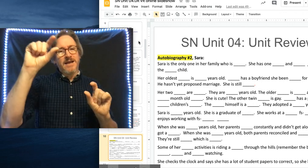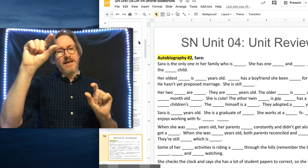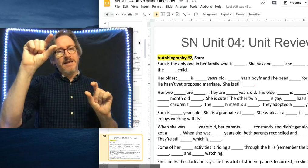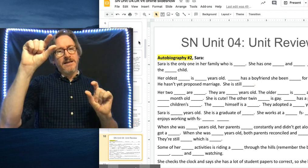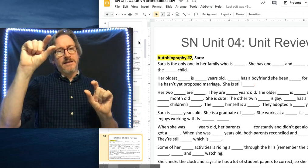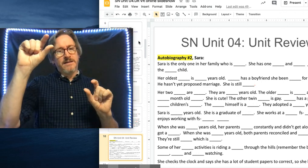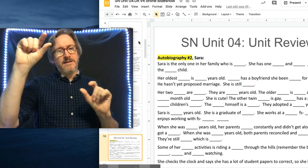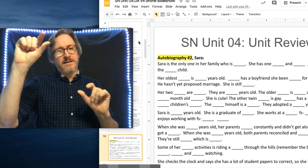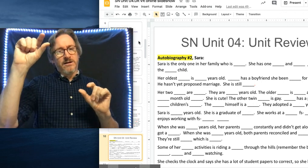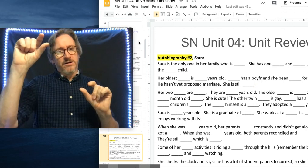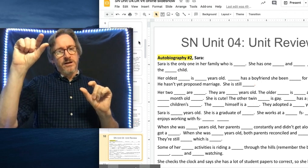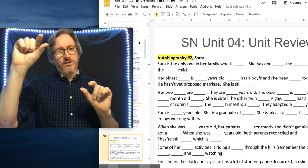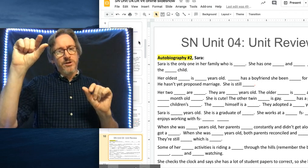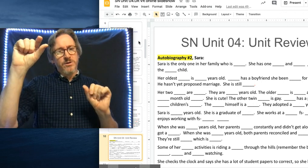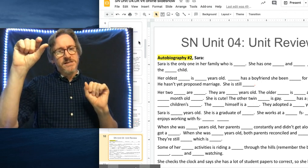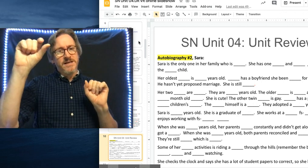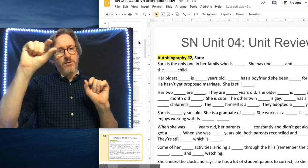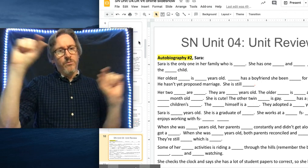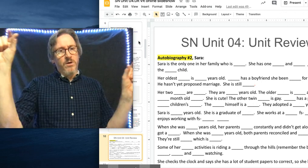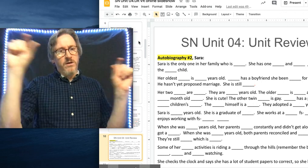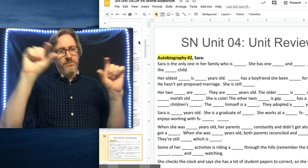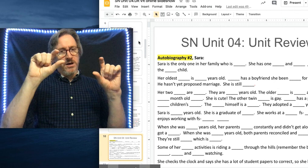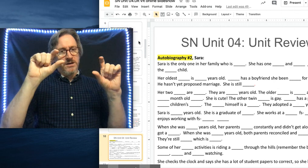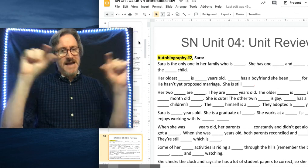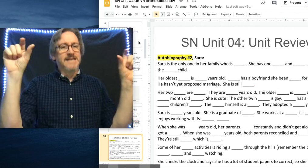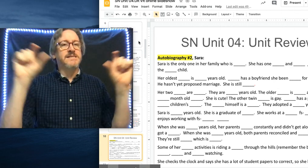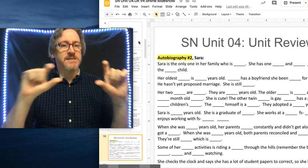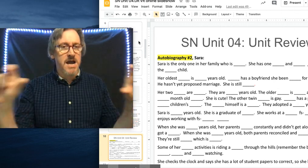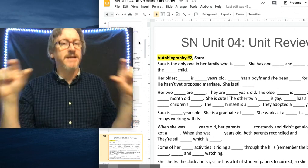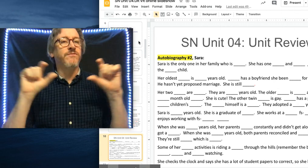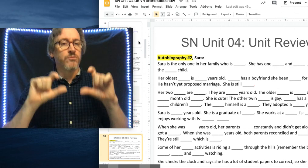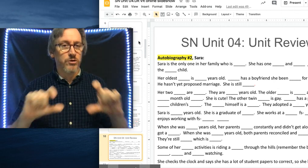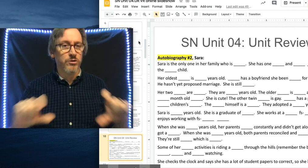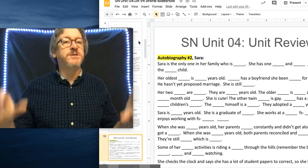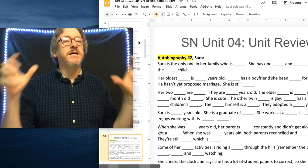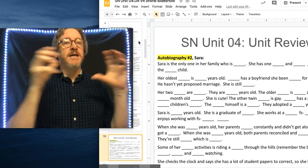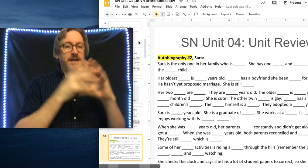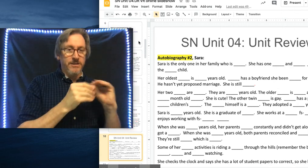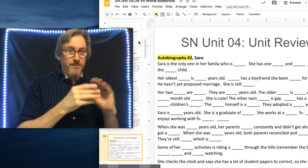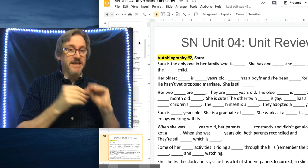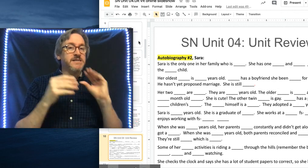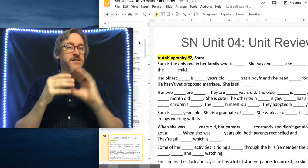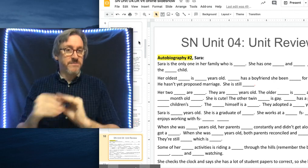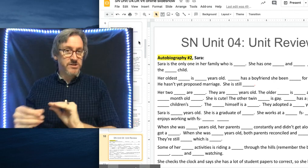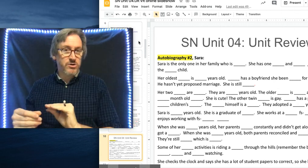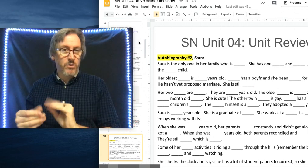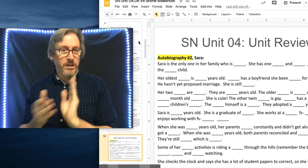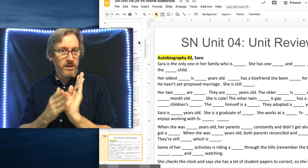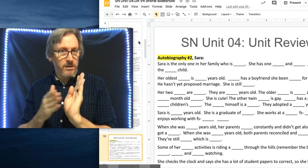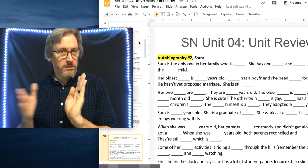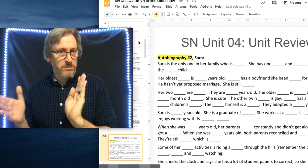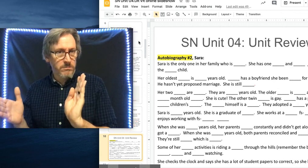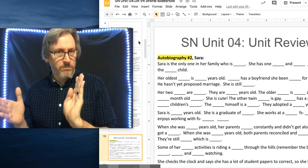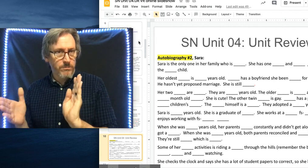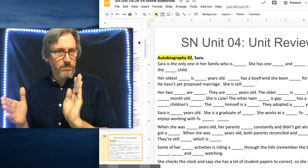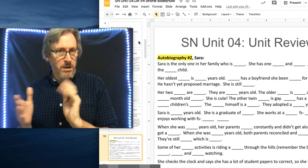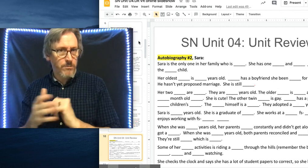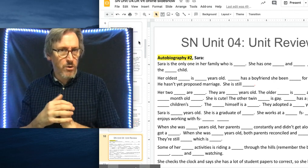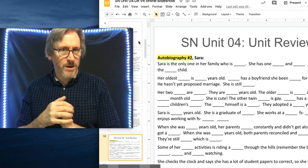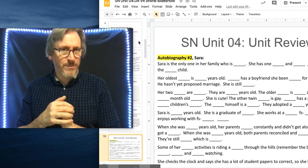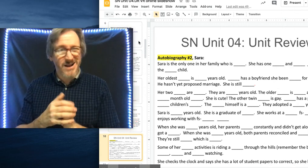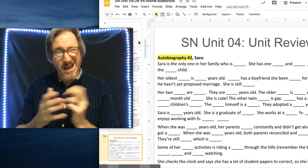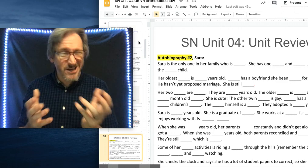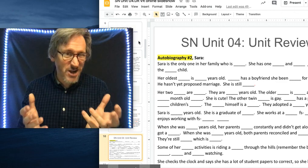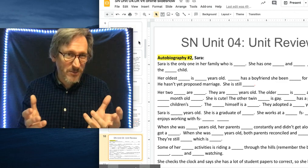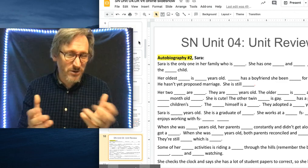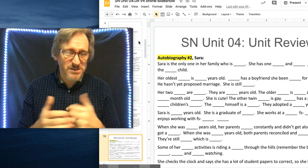Now, there, you'll notice that the text is kind of grouped in the pieces of the story, little